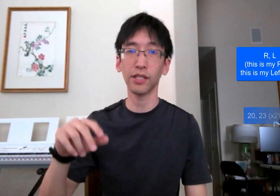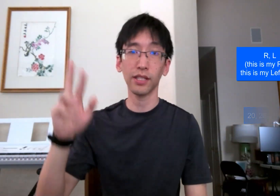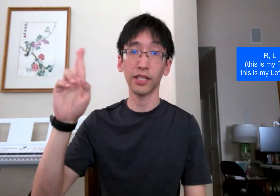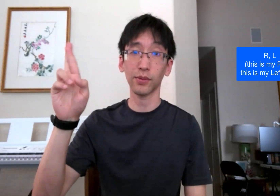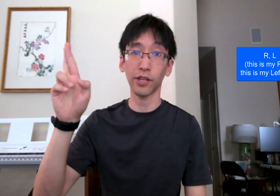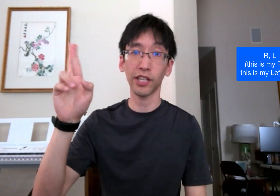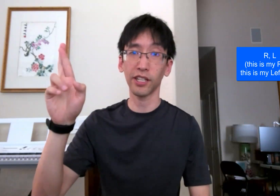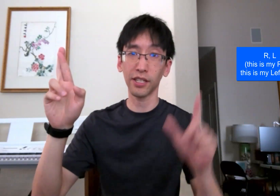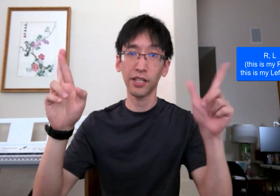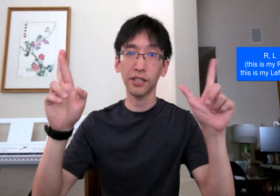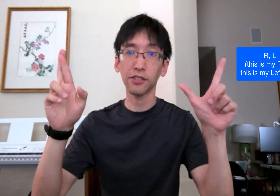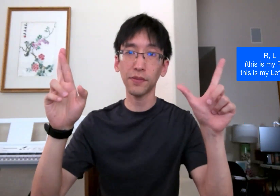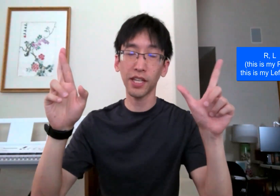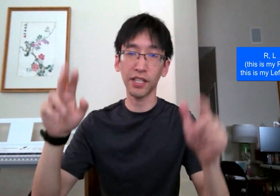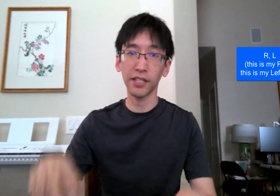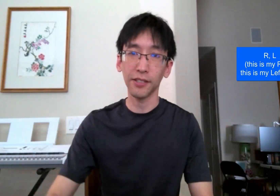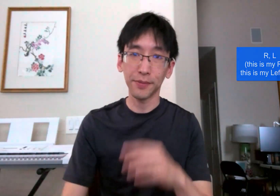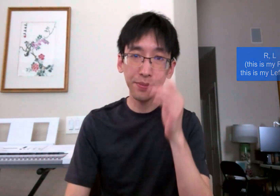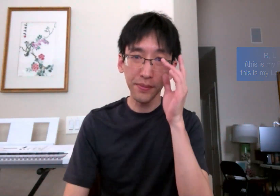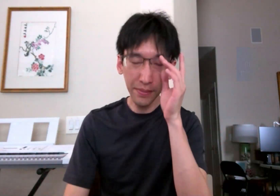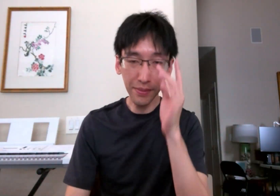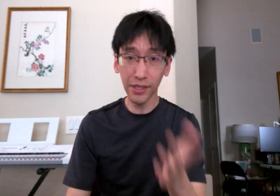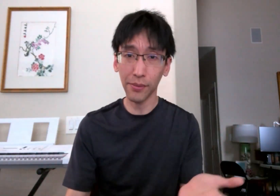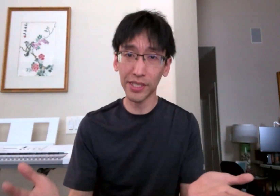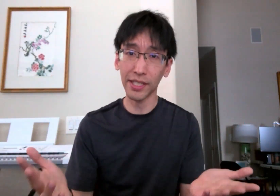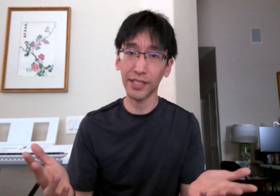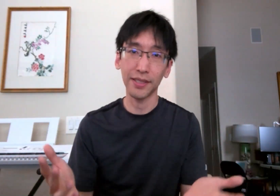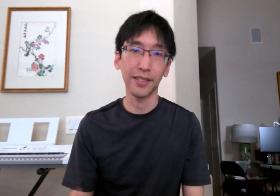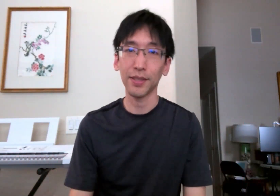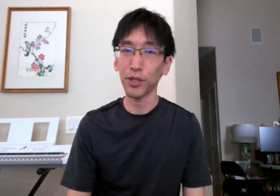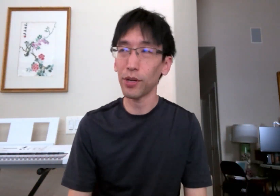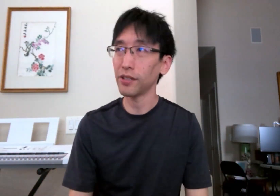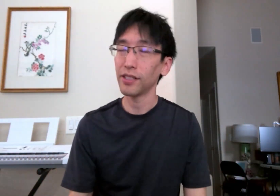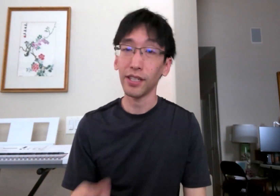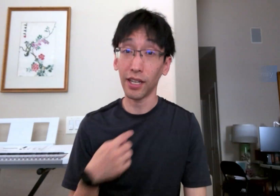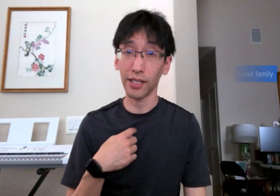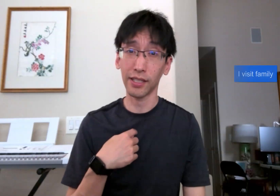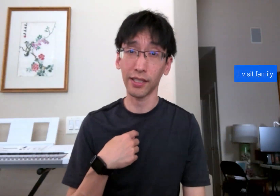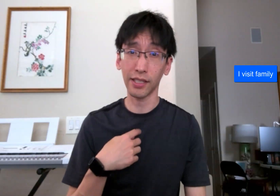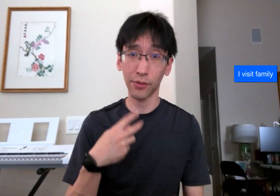17th, 2023. Is a right hand, left hand. Let me see. It's been a while. I was